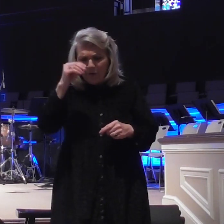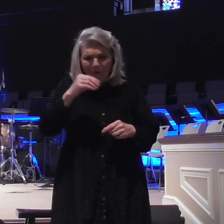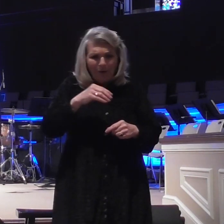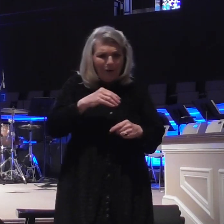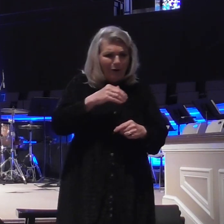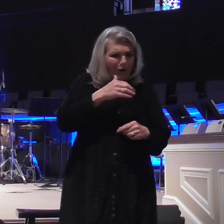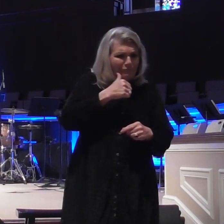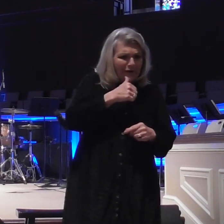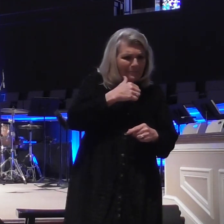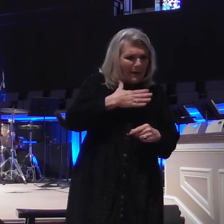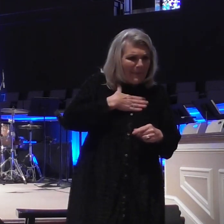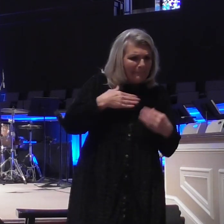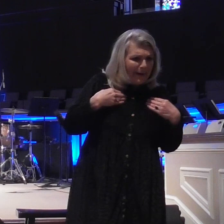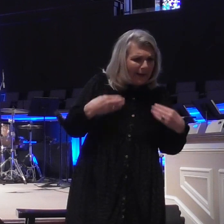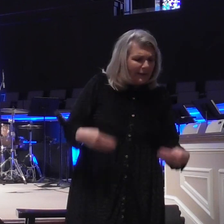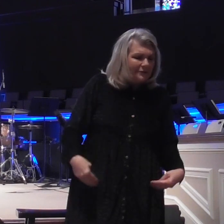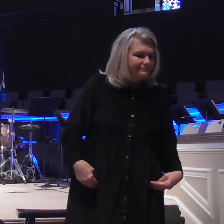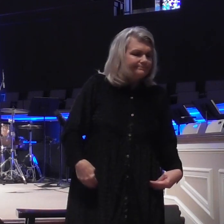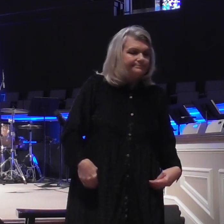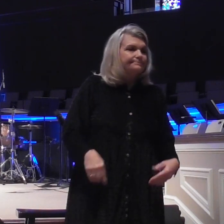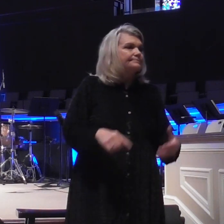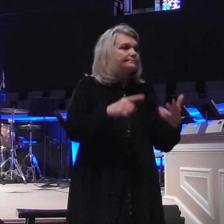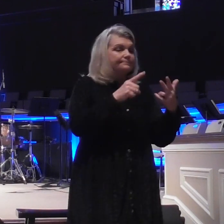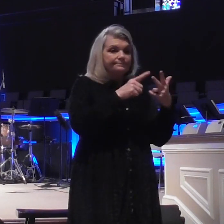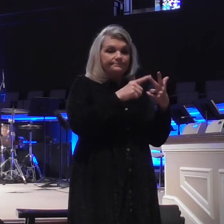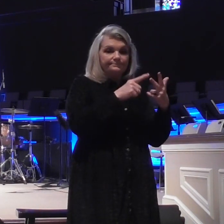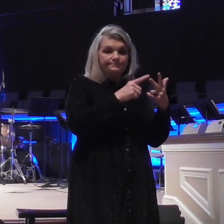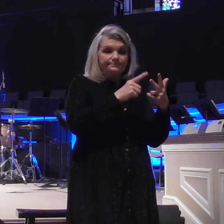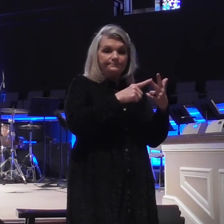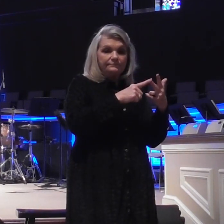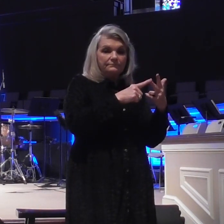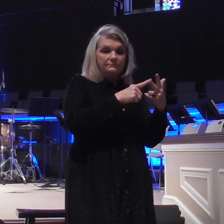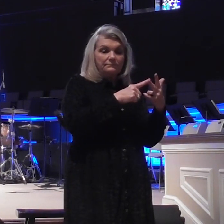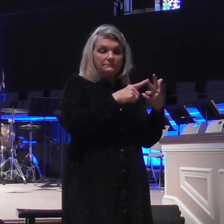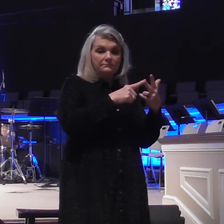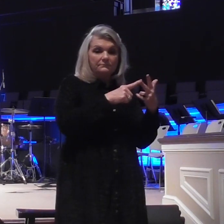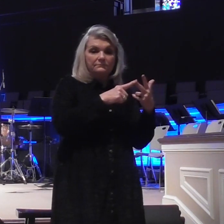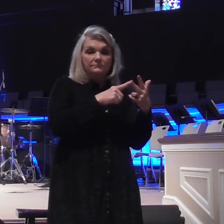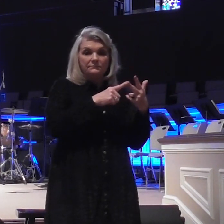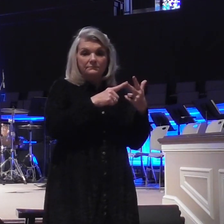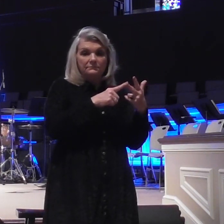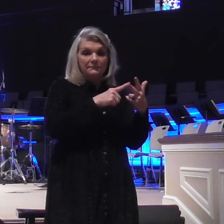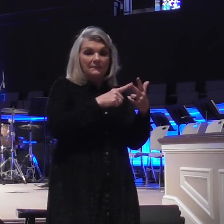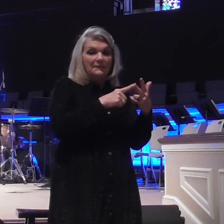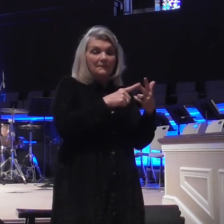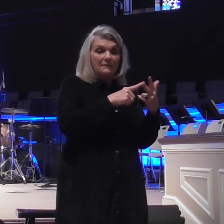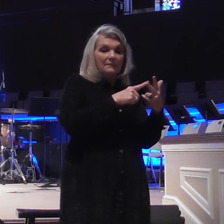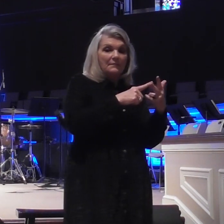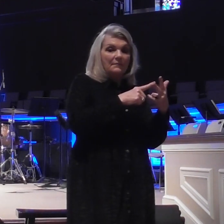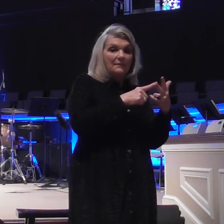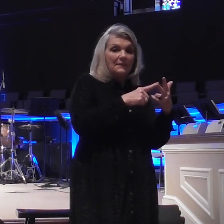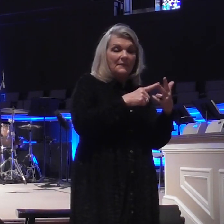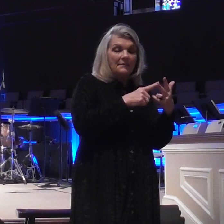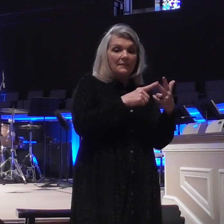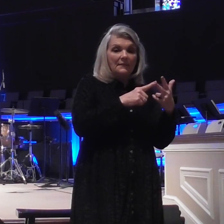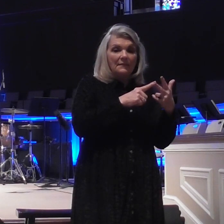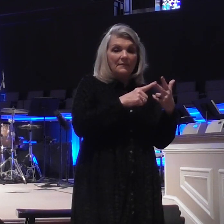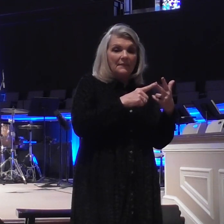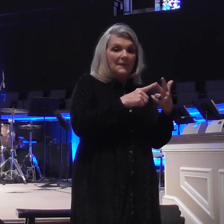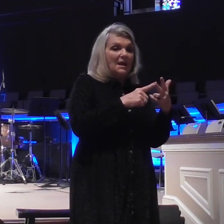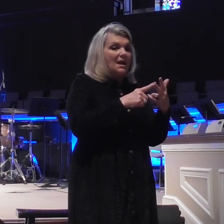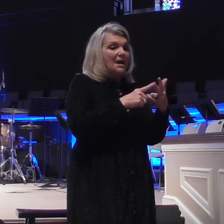the gendered body constrains freedom. The Corinthians had a false view of the body. They had a false view of freedom. Freedom is doing whatever you